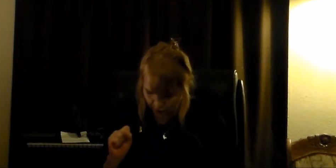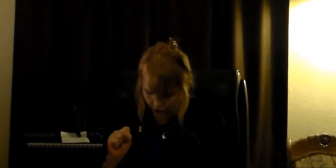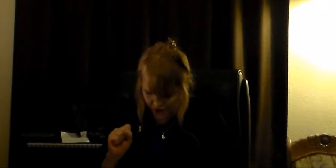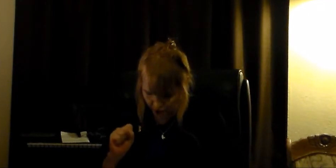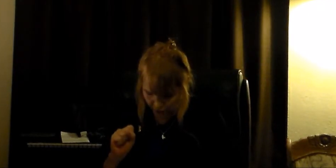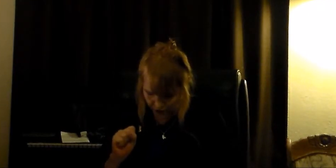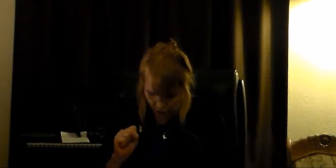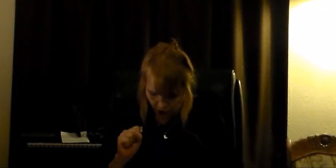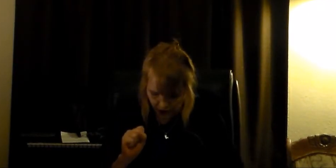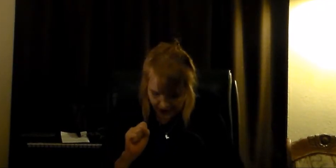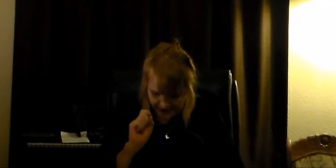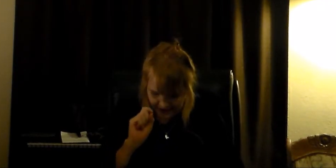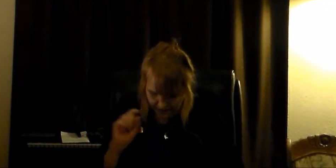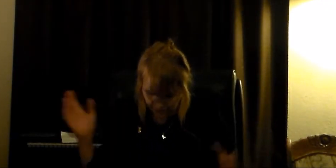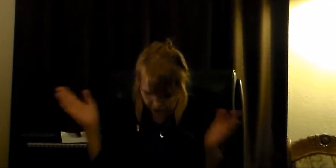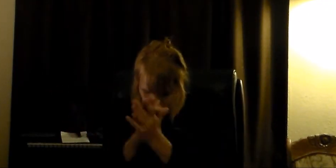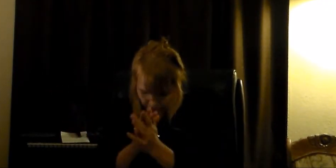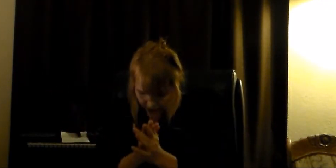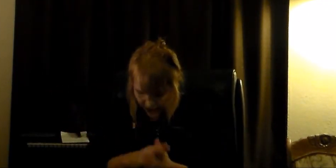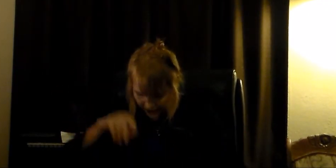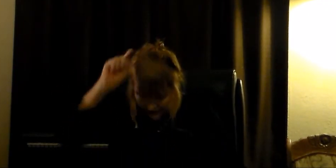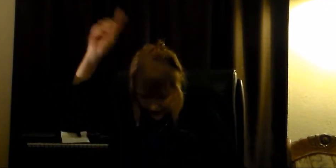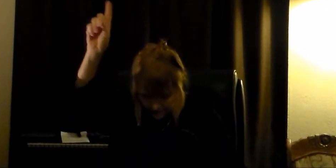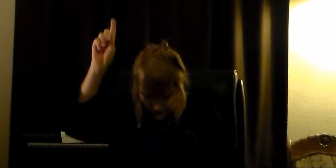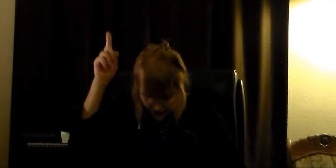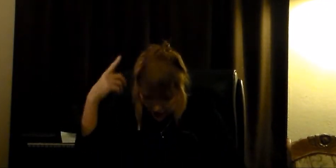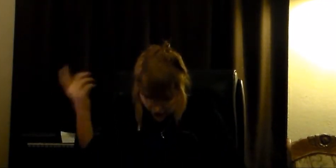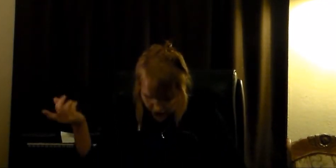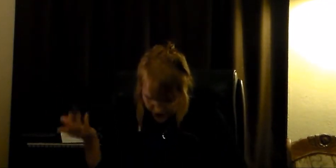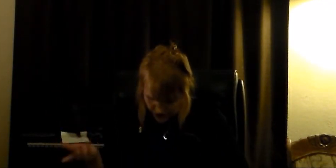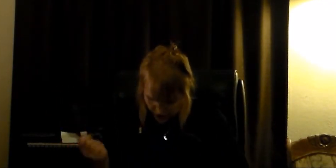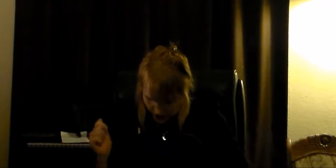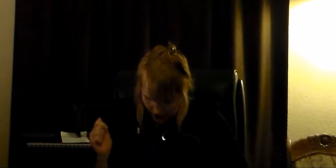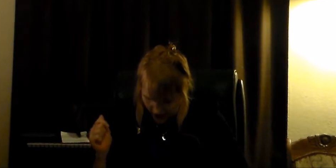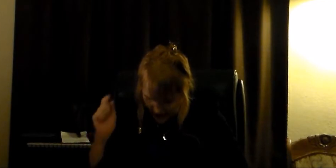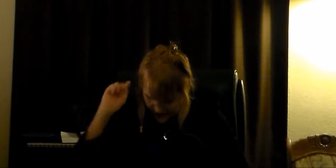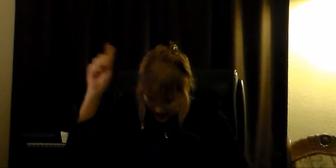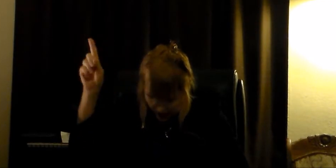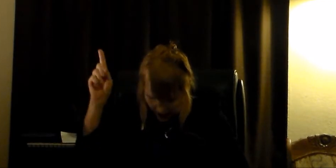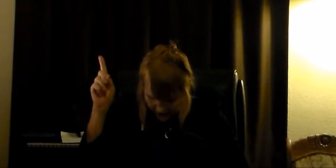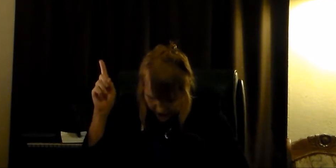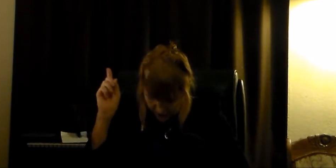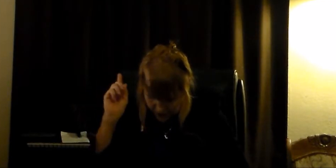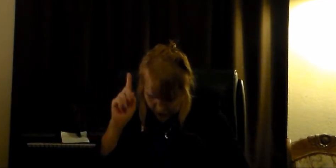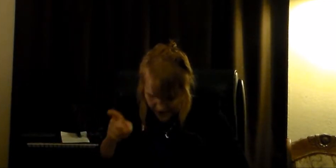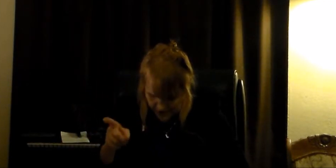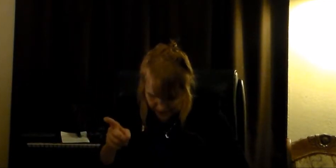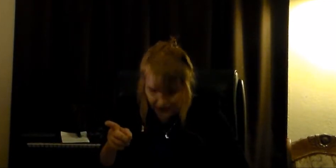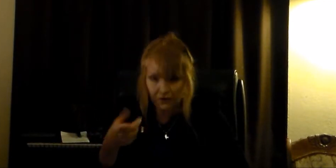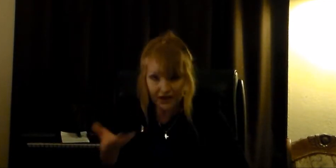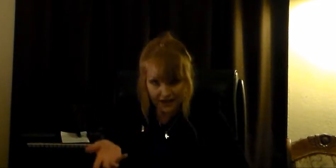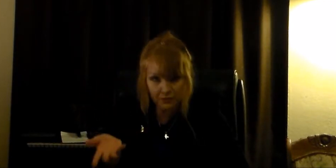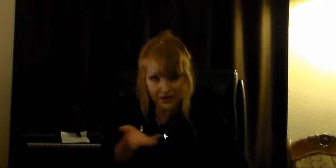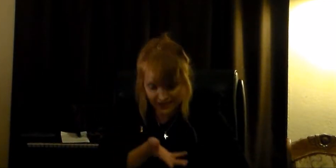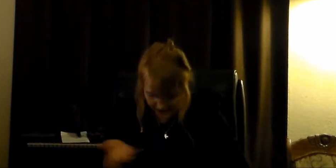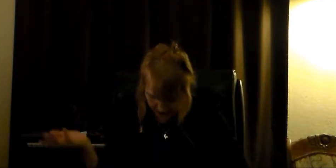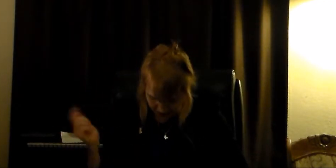1 Corinthians 5:4, so when you are assembled in the name of the Lord Jesus Christ, I am with you in spirit. He's with us in